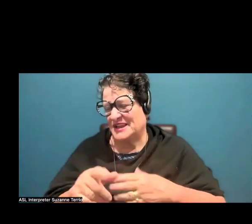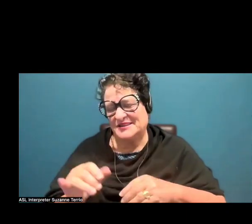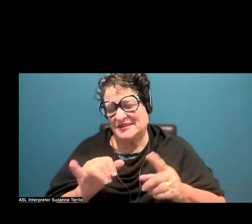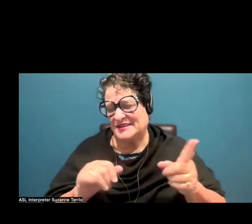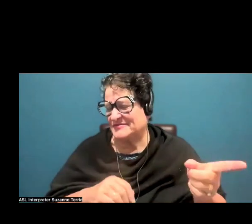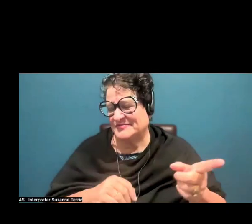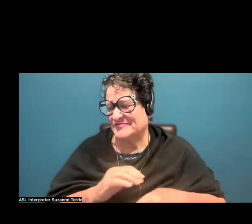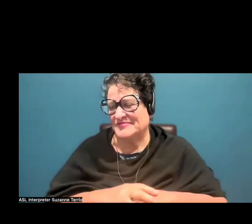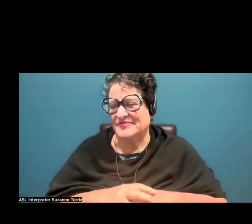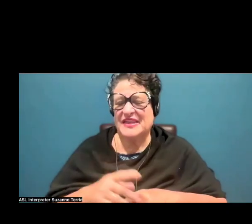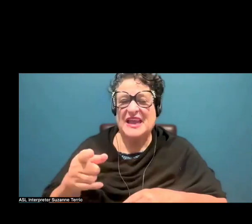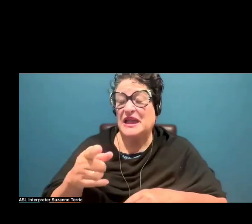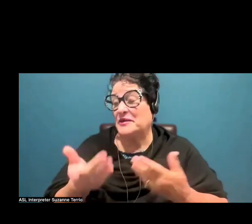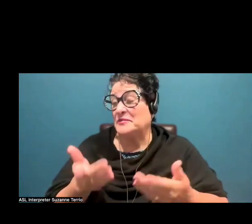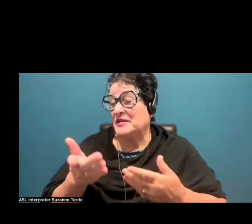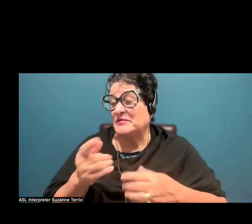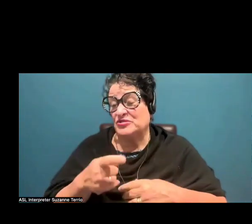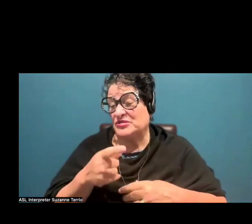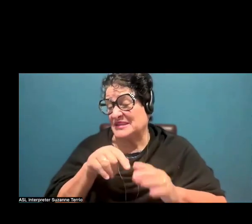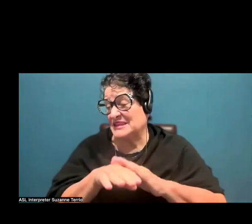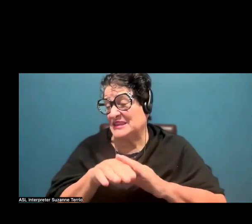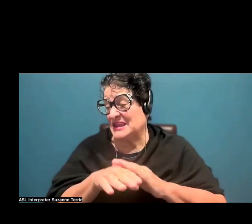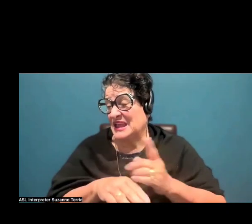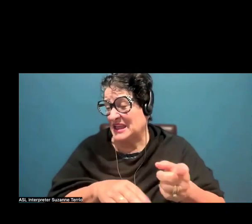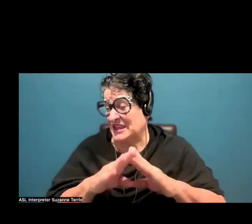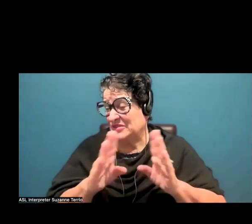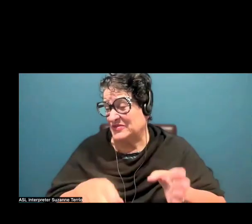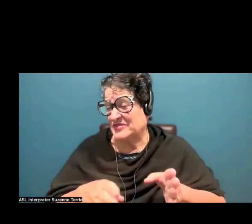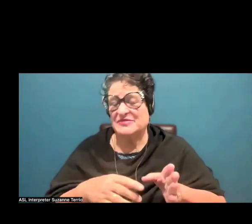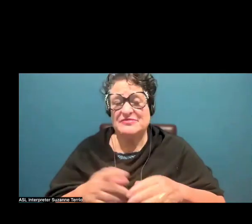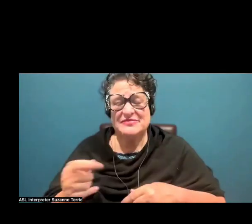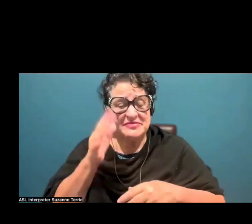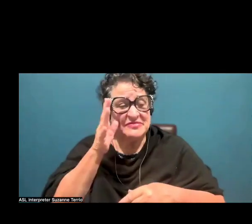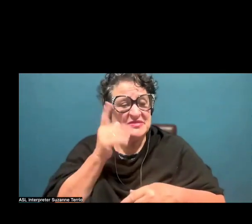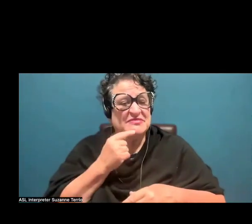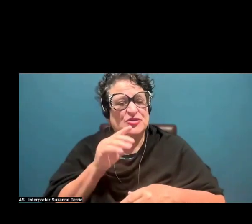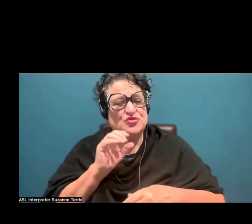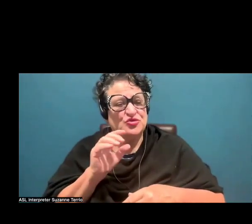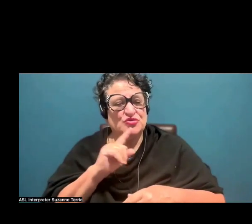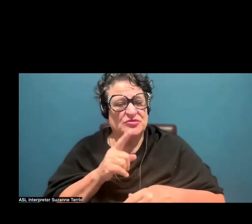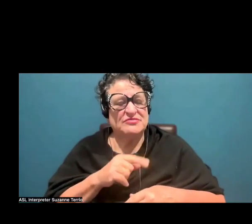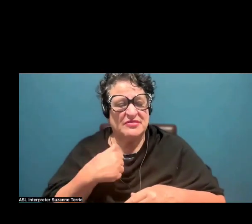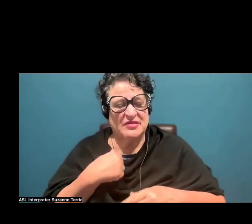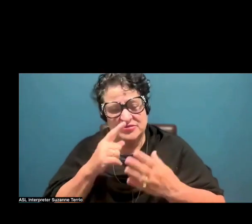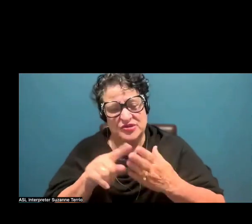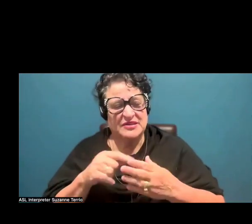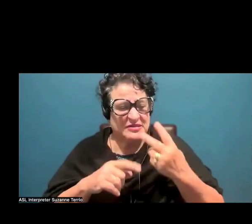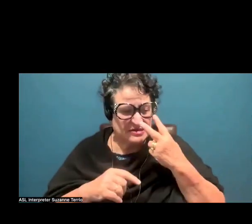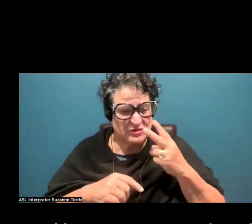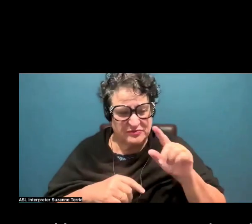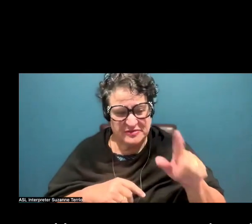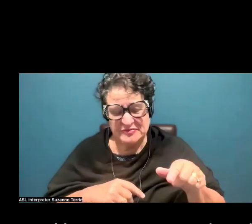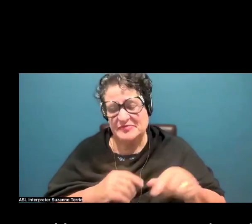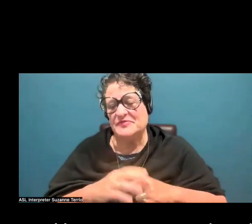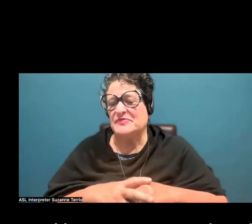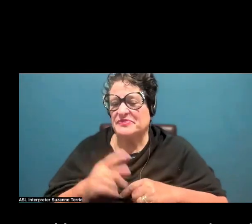was. Please, she might be inside. Sure, Dad says after a moment. I'll check. See you in a minute.